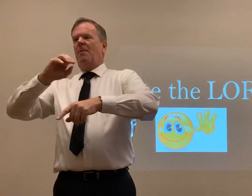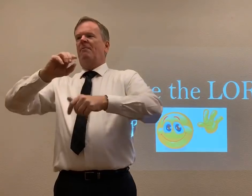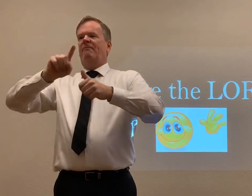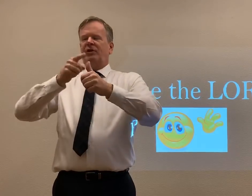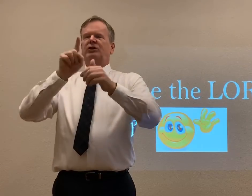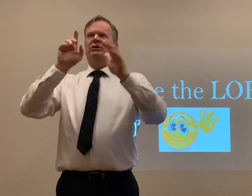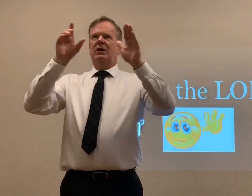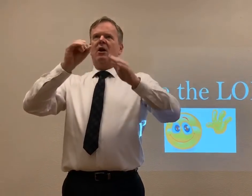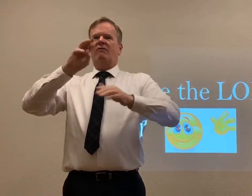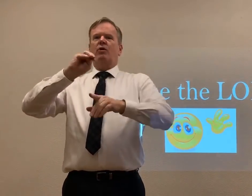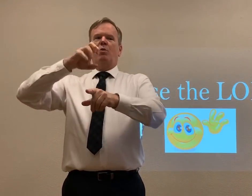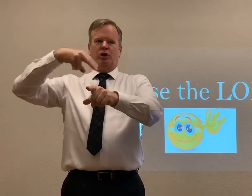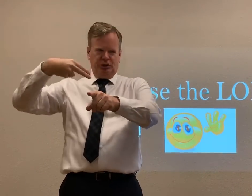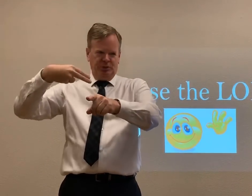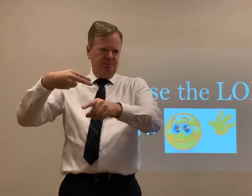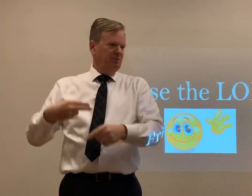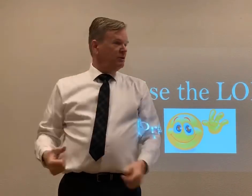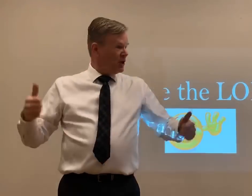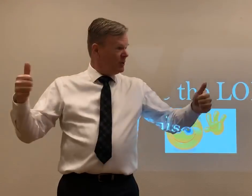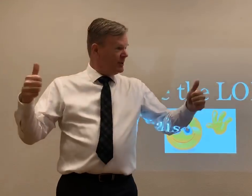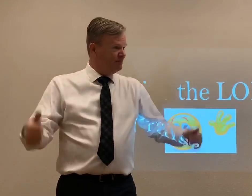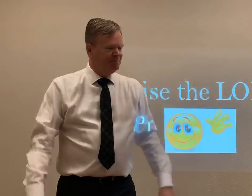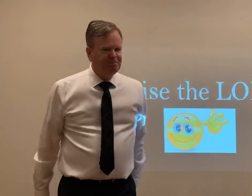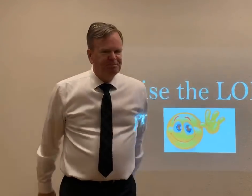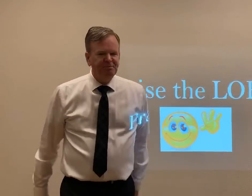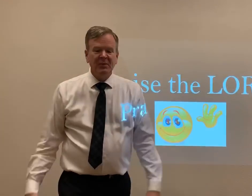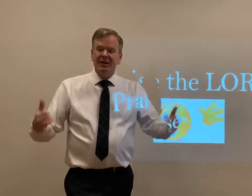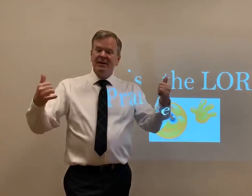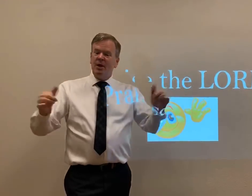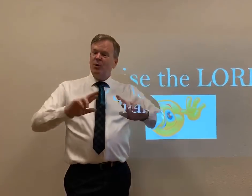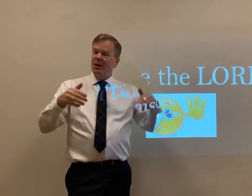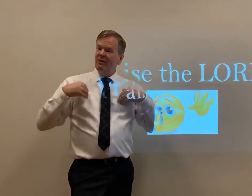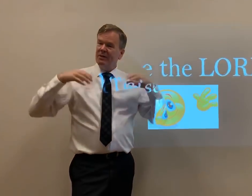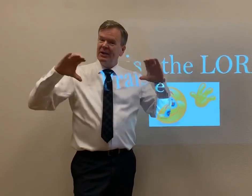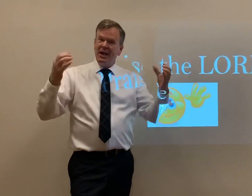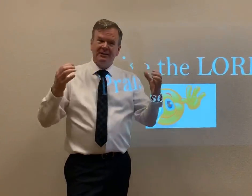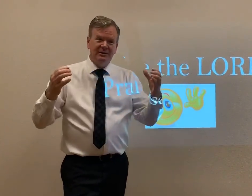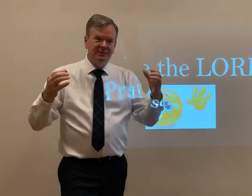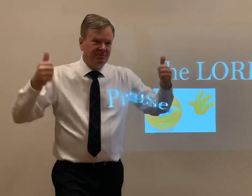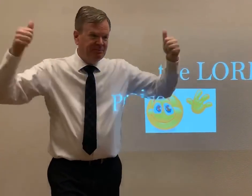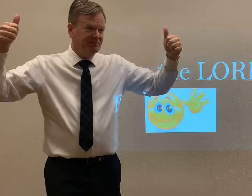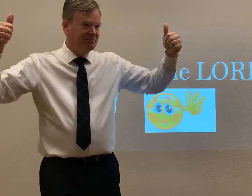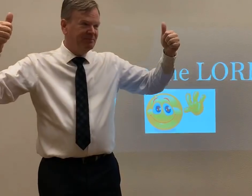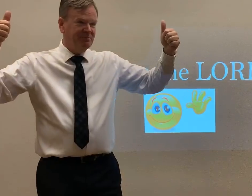Brother Jeff will be teaching the first Sunday of March. Okay, so let's go ahead and have class.